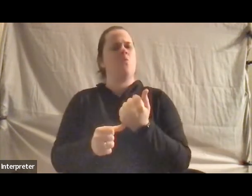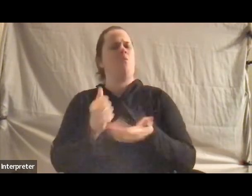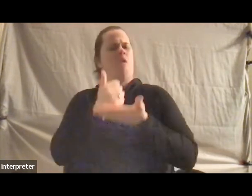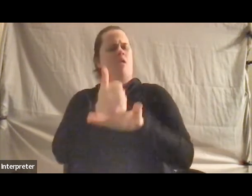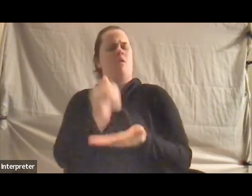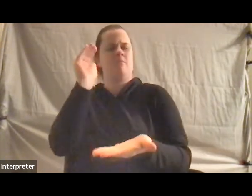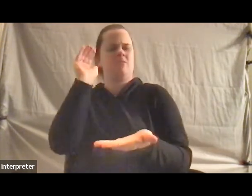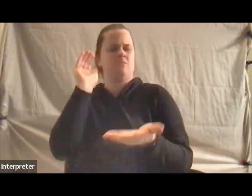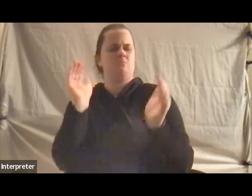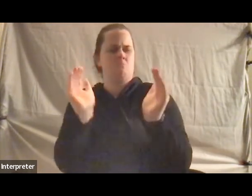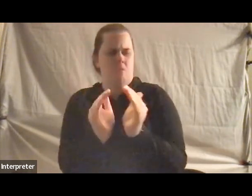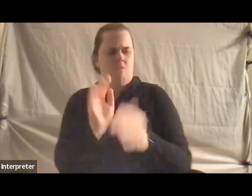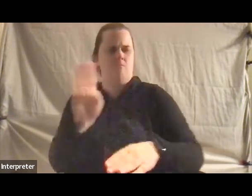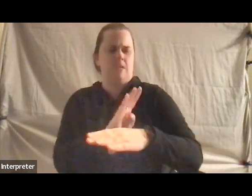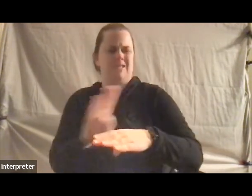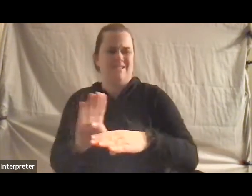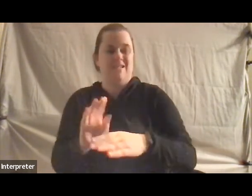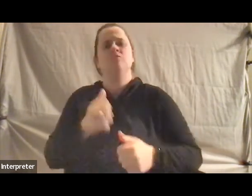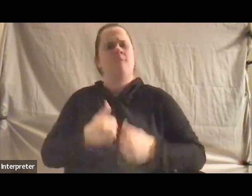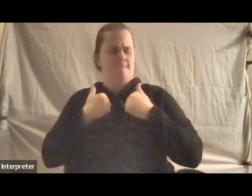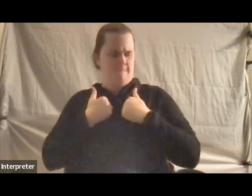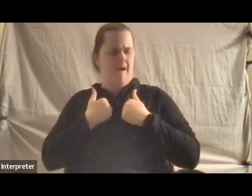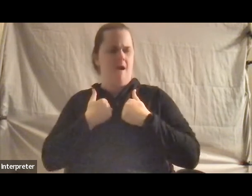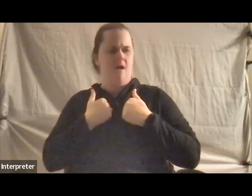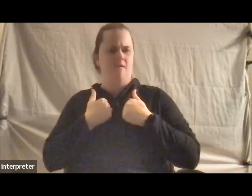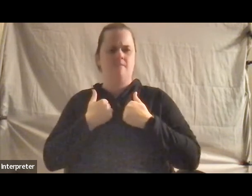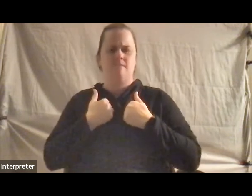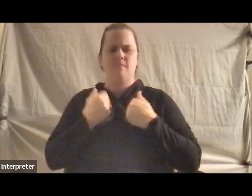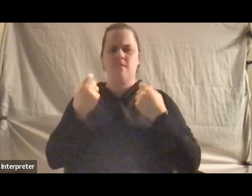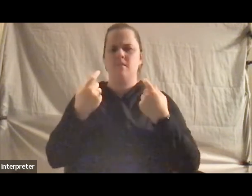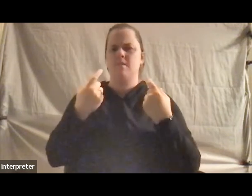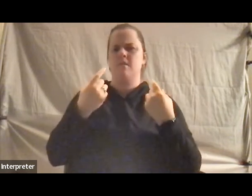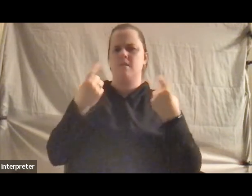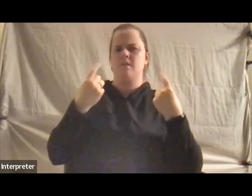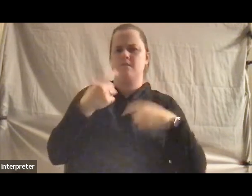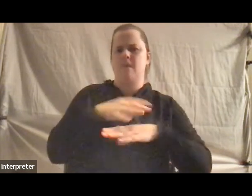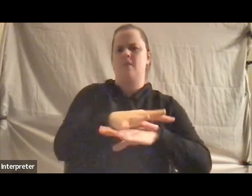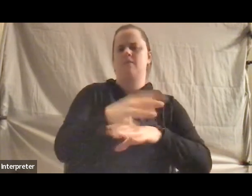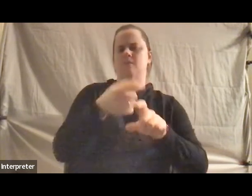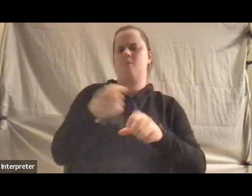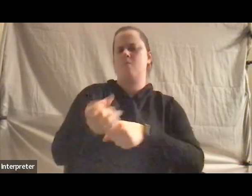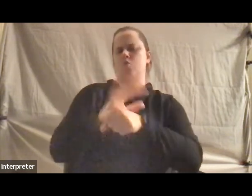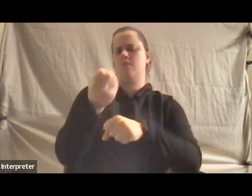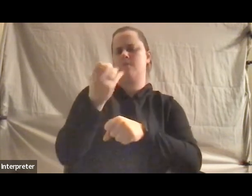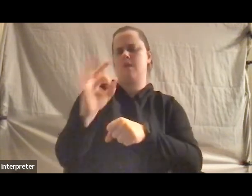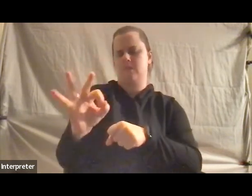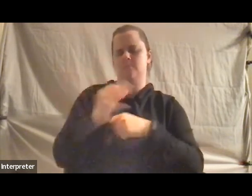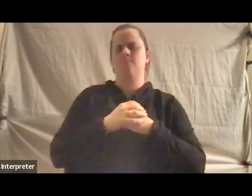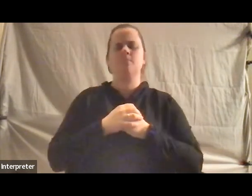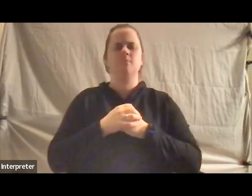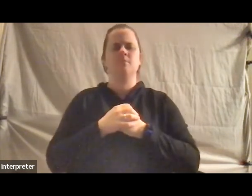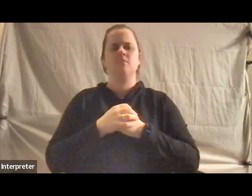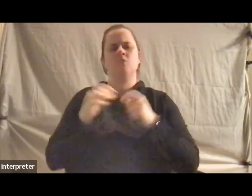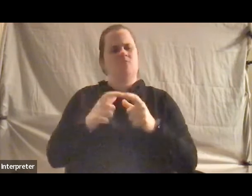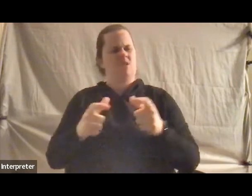survive the economic impacts of COVID-19 by better understanding and leveraging access to the expansive web of